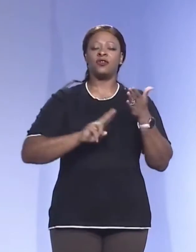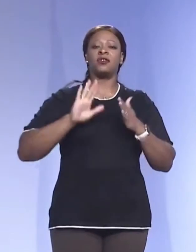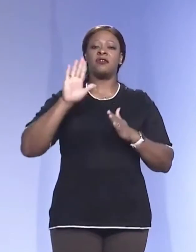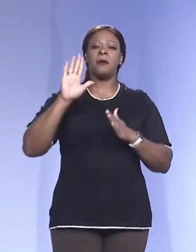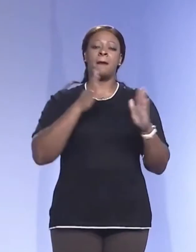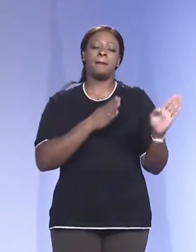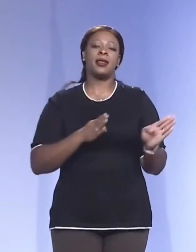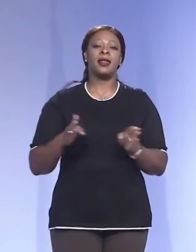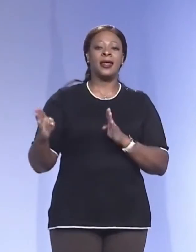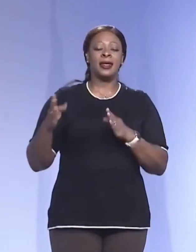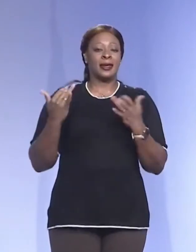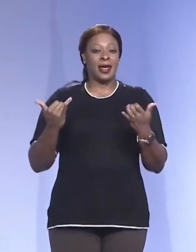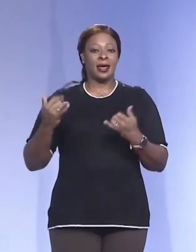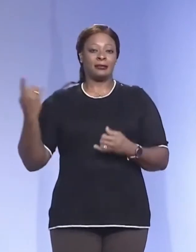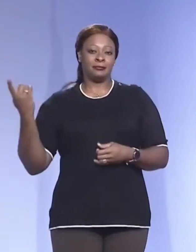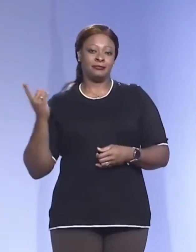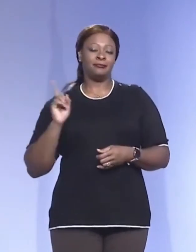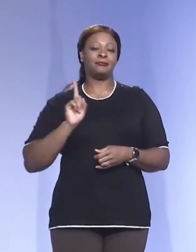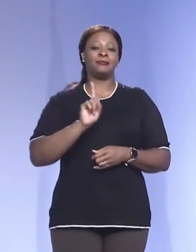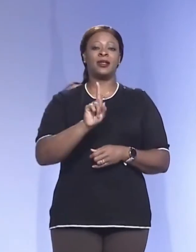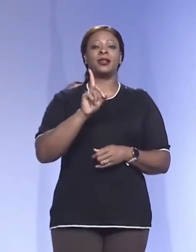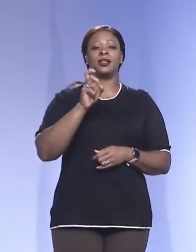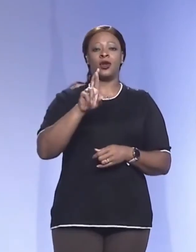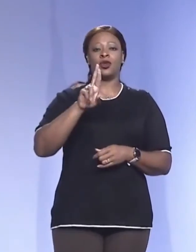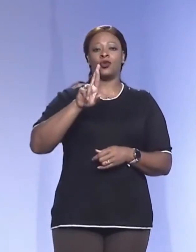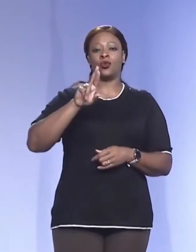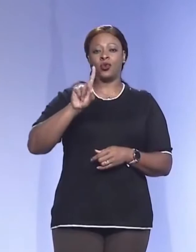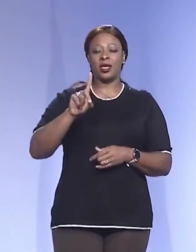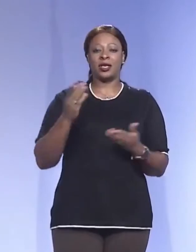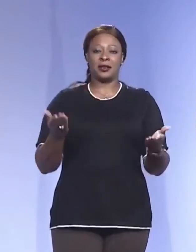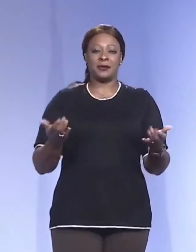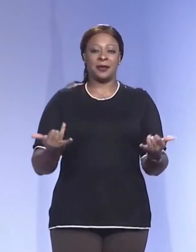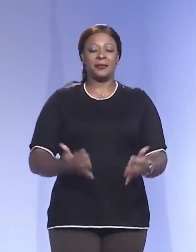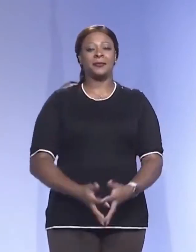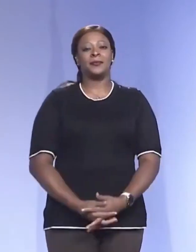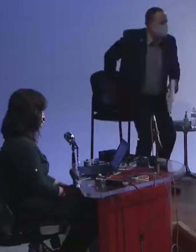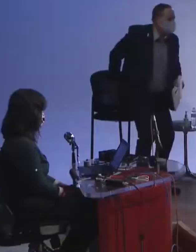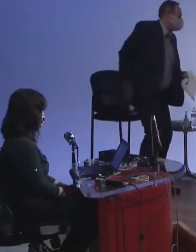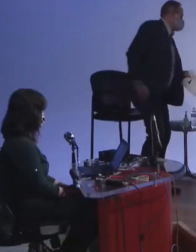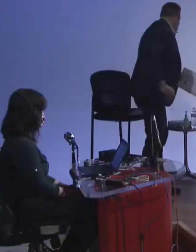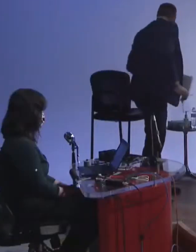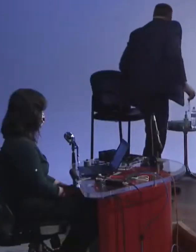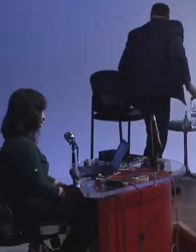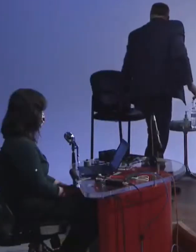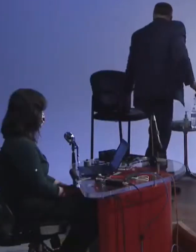plan. And at this moment, I want to welcome Dr. Rudd to the podium.